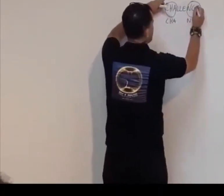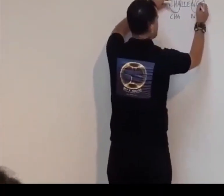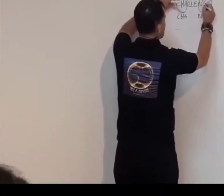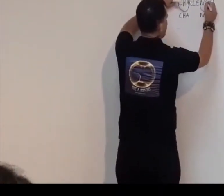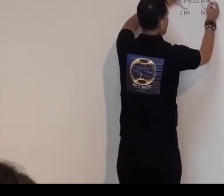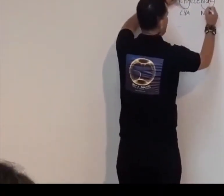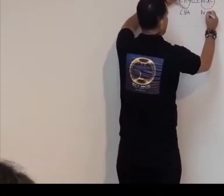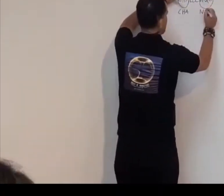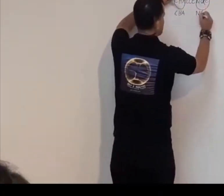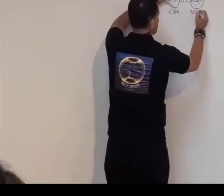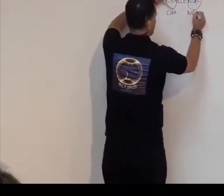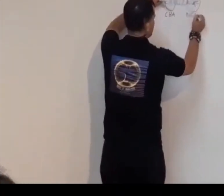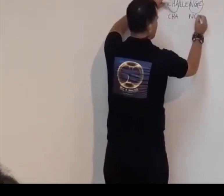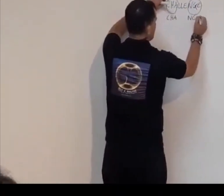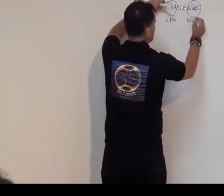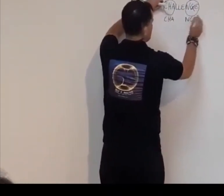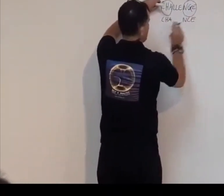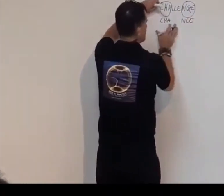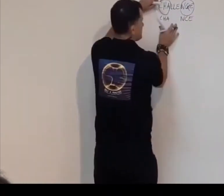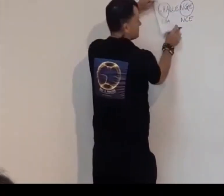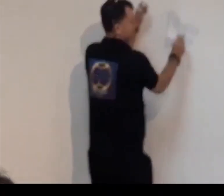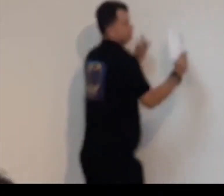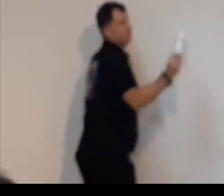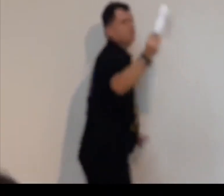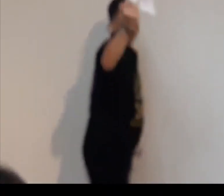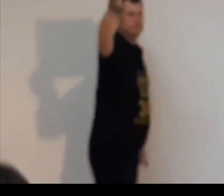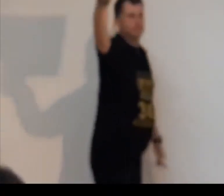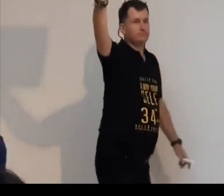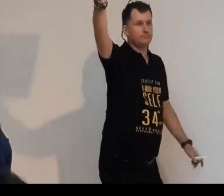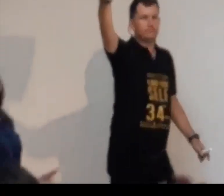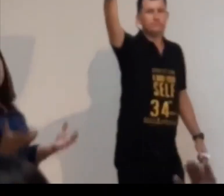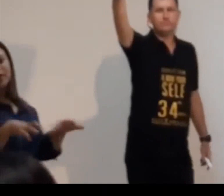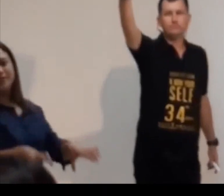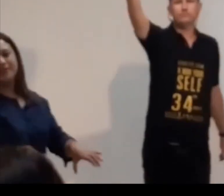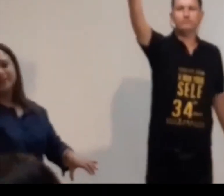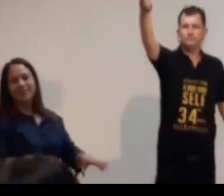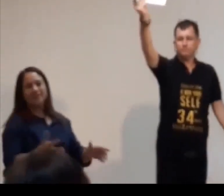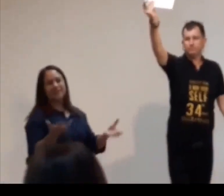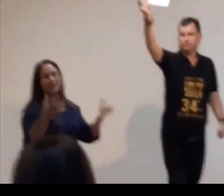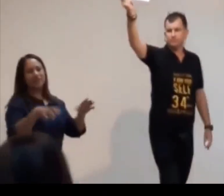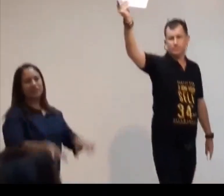I just make it like this and it makes a change.